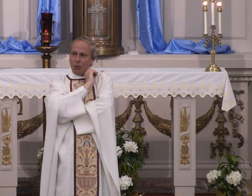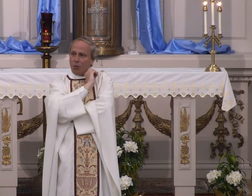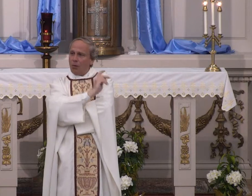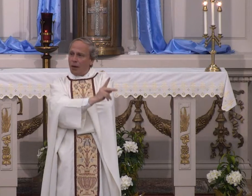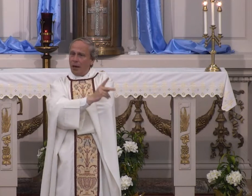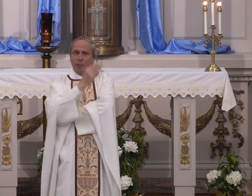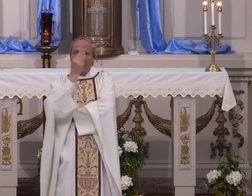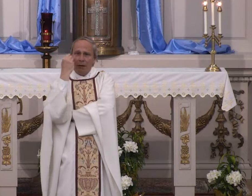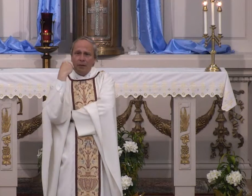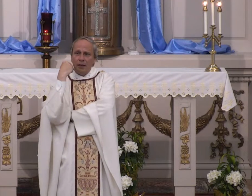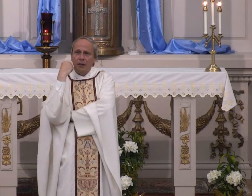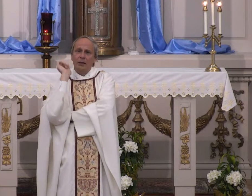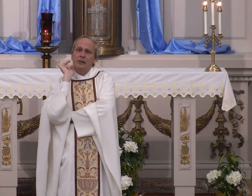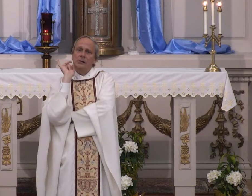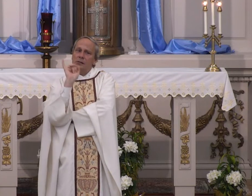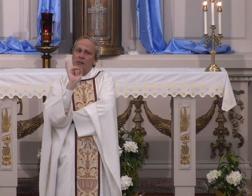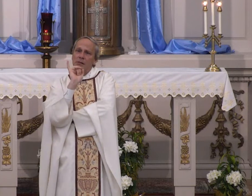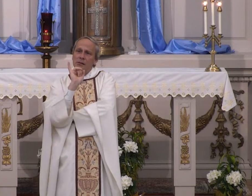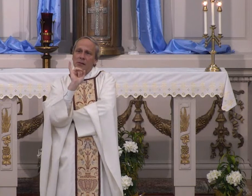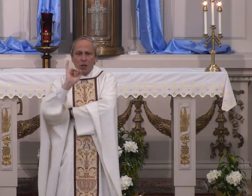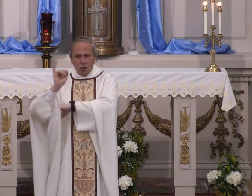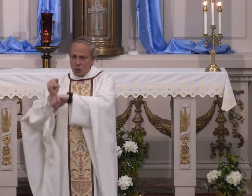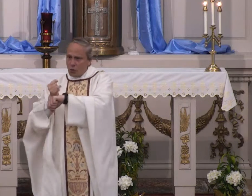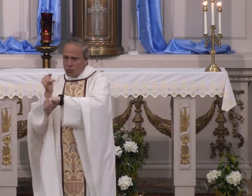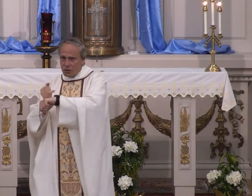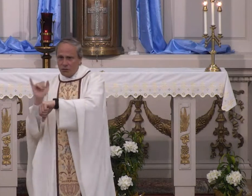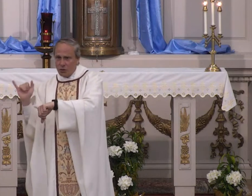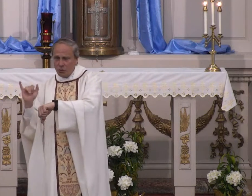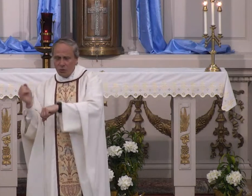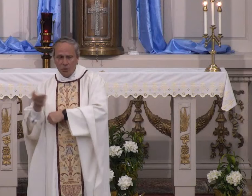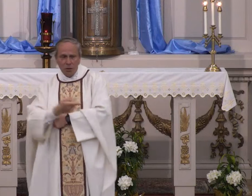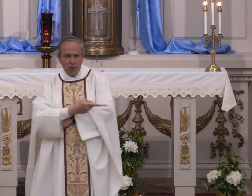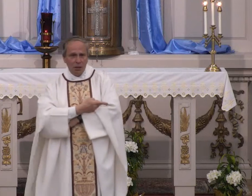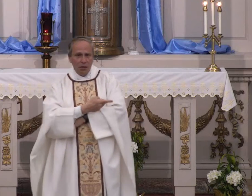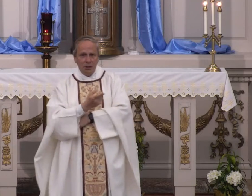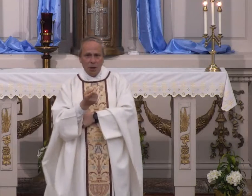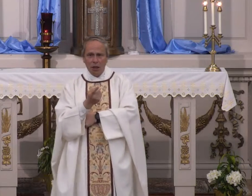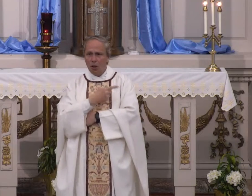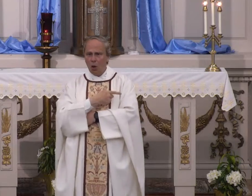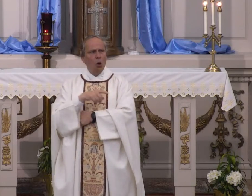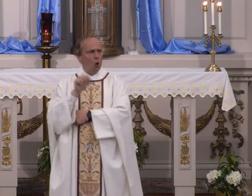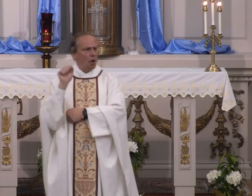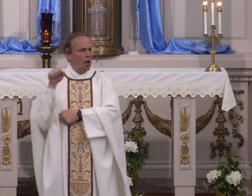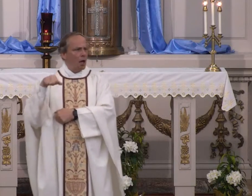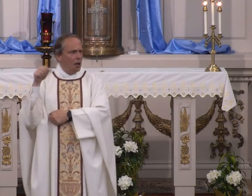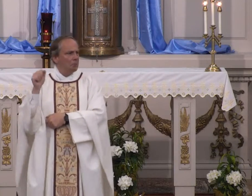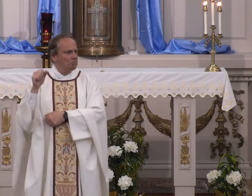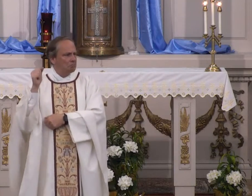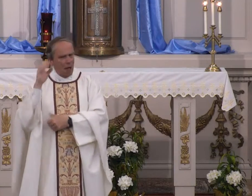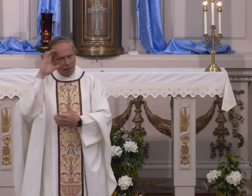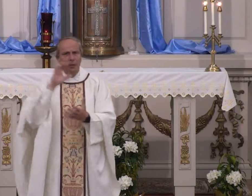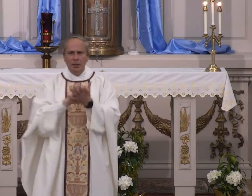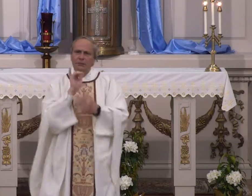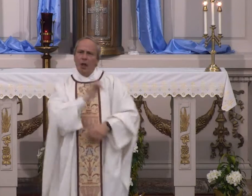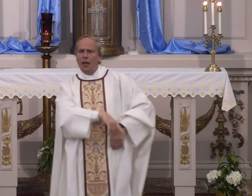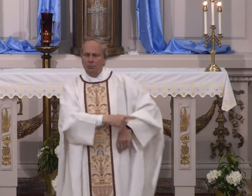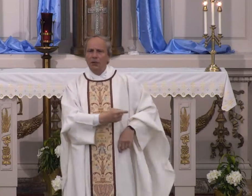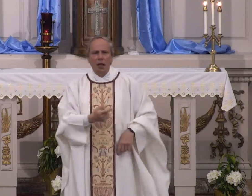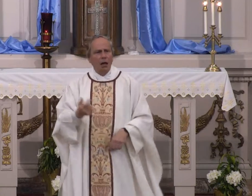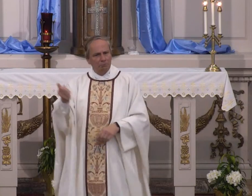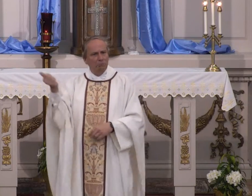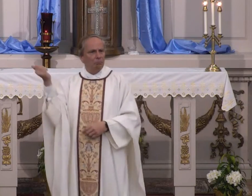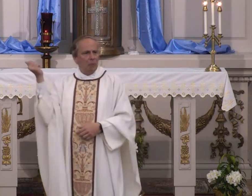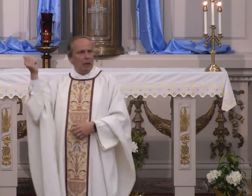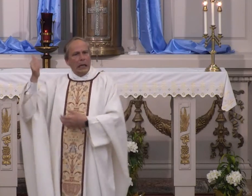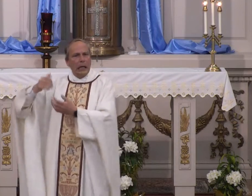interesting. Okay, Mary. And it's the same way with Joseph too. We can look at what happened